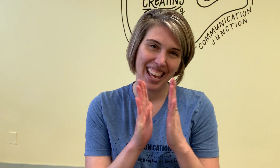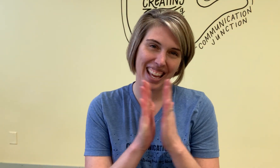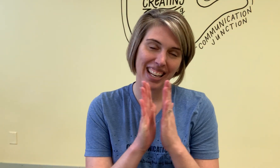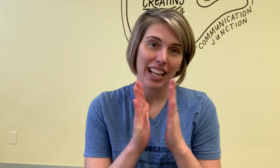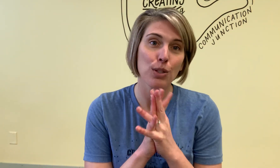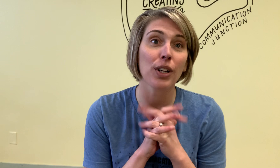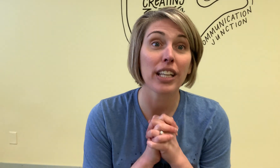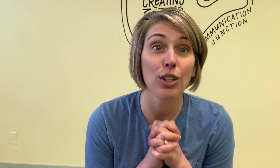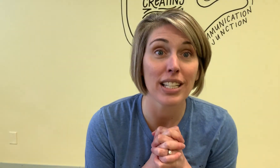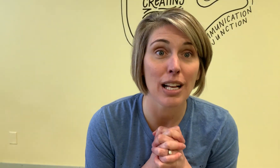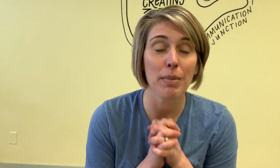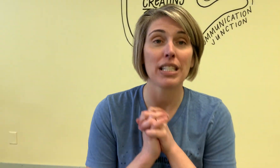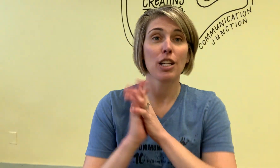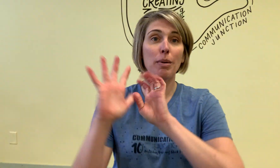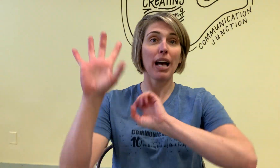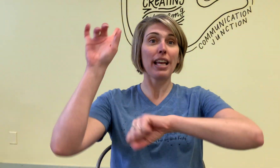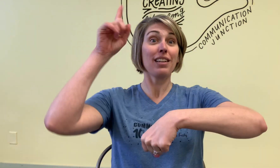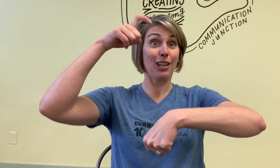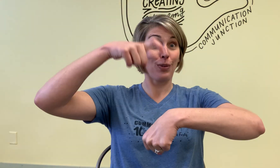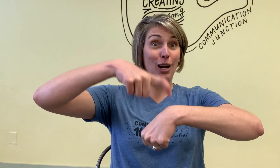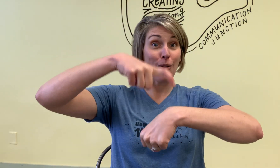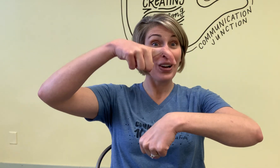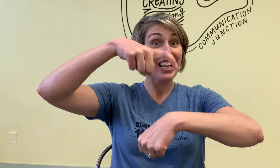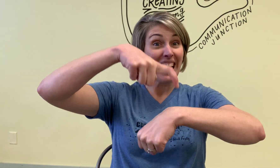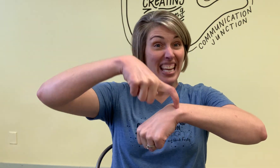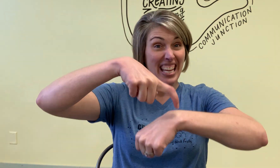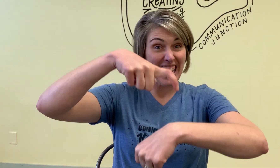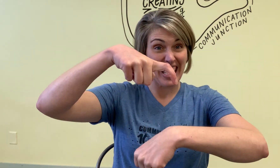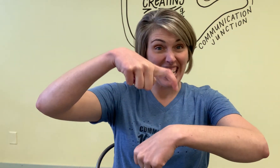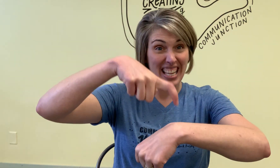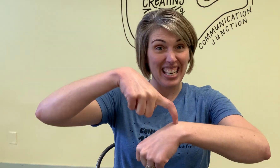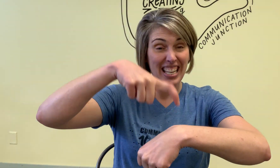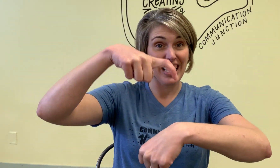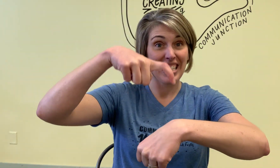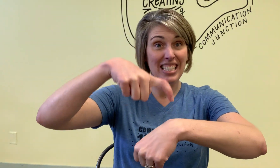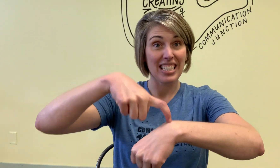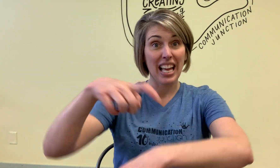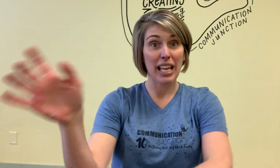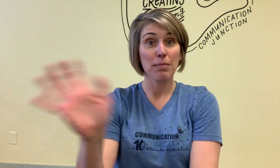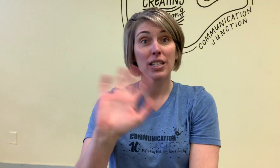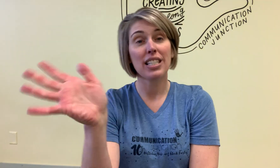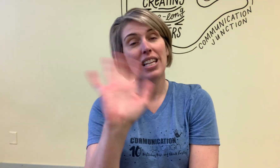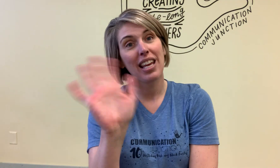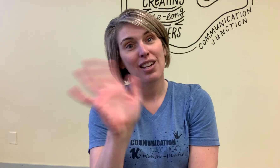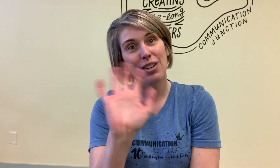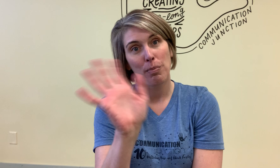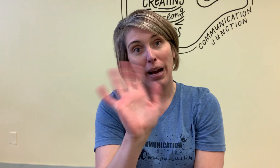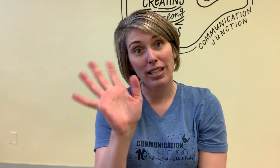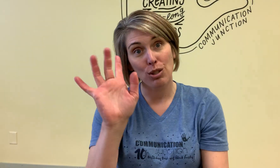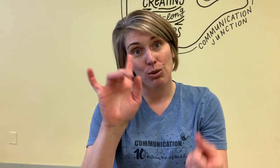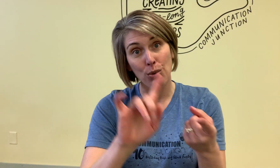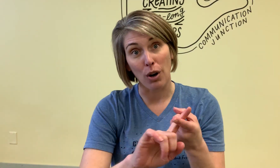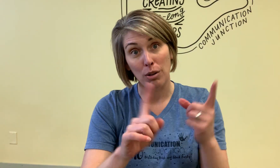Yay! Nice work. Can you guys help me sing goodbye? Here we go. It is time to say goodbye to all